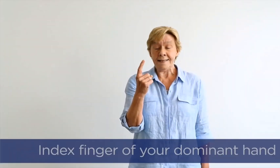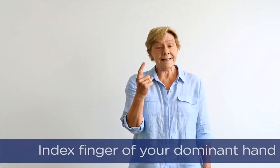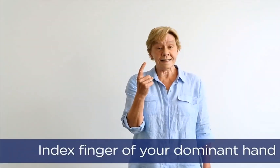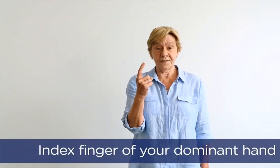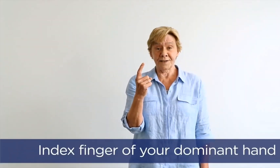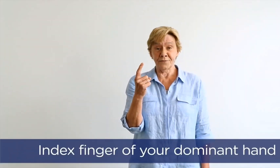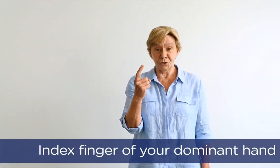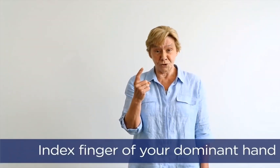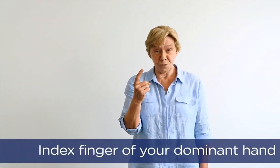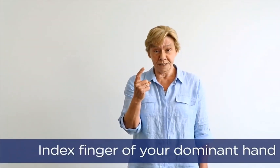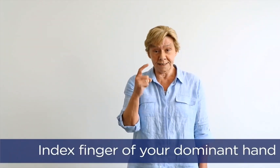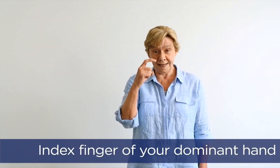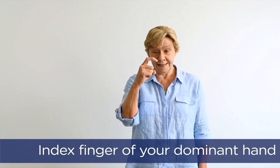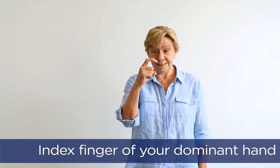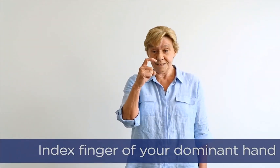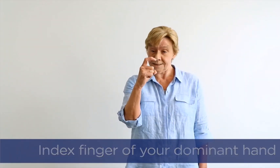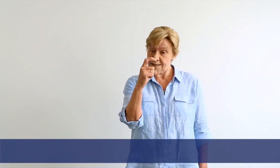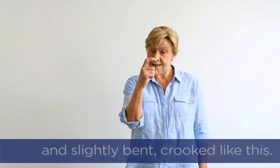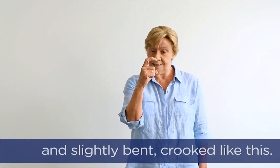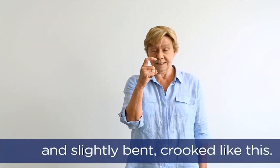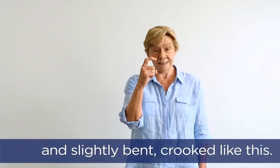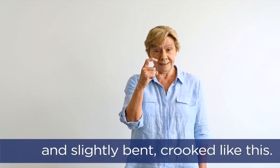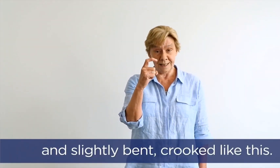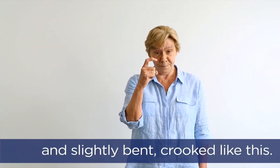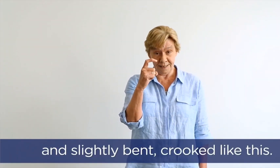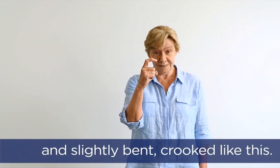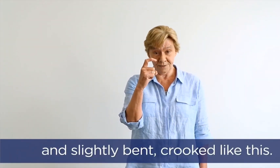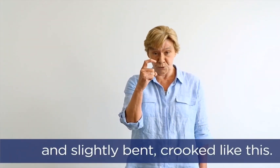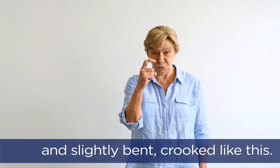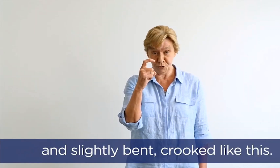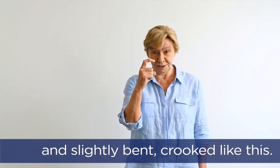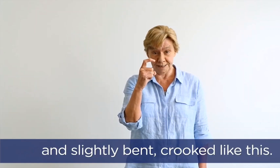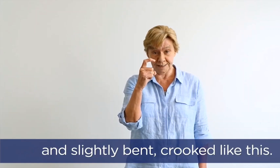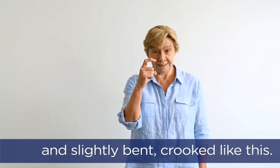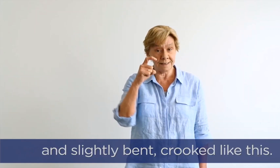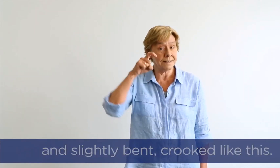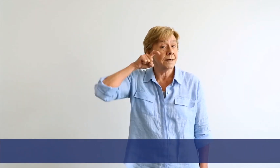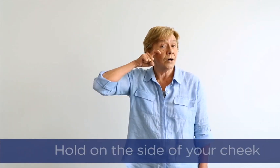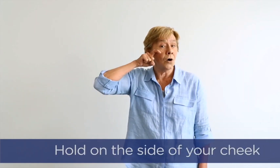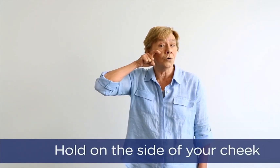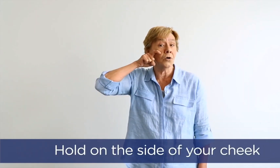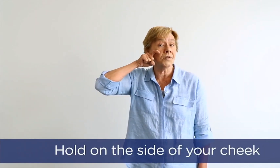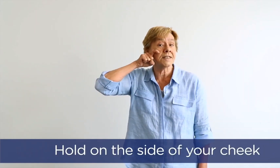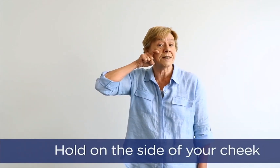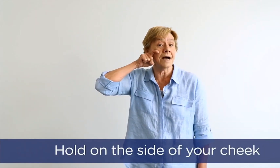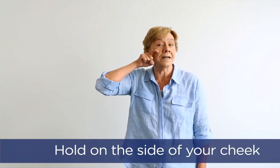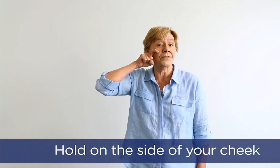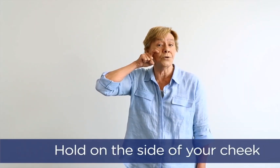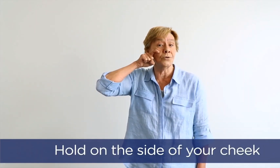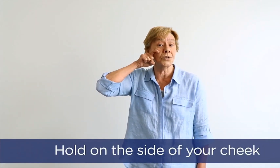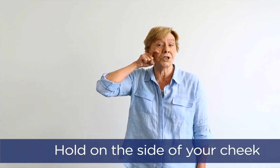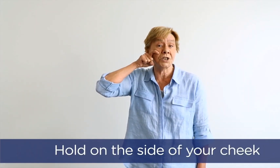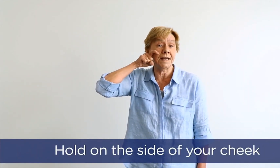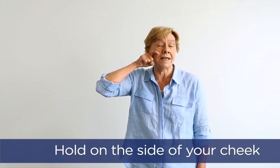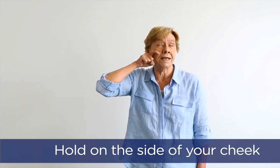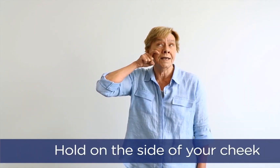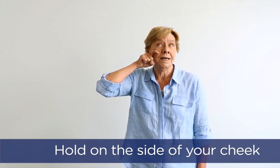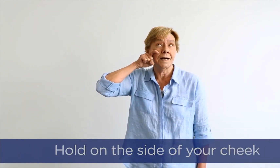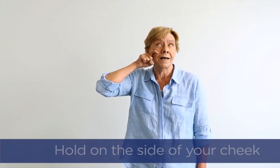Index finger of your dominant hand and slightly bent, crooked like this. Hold on the side of your cheek with